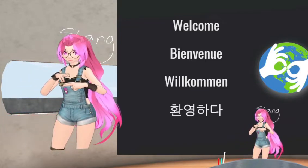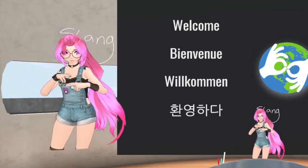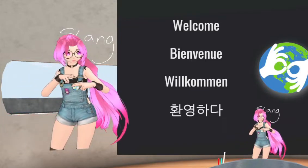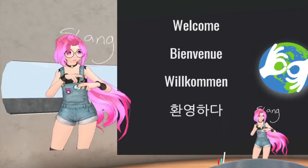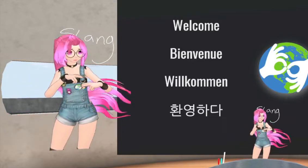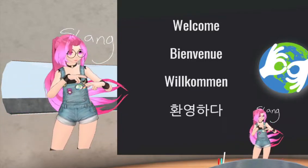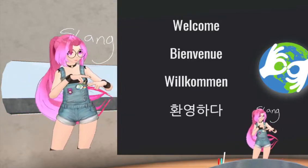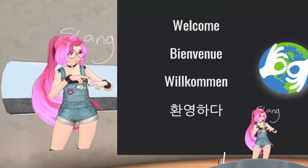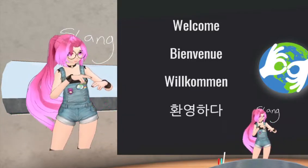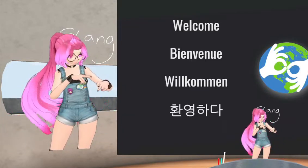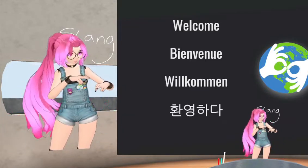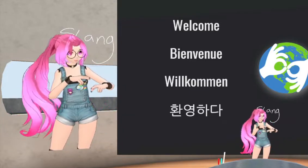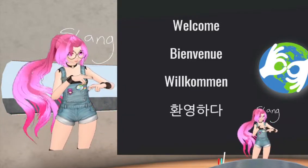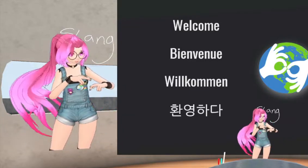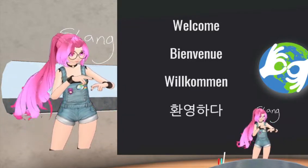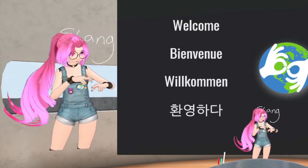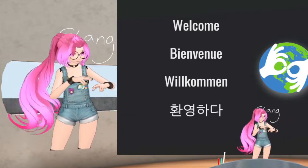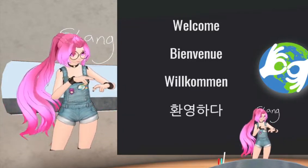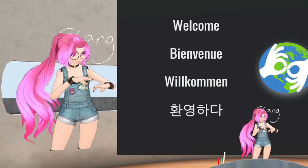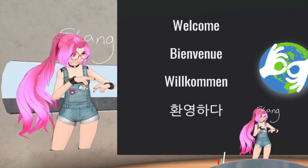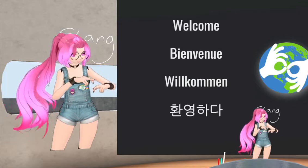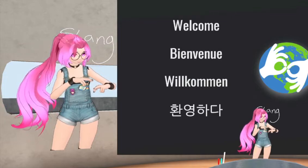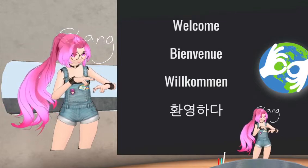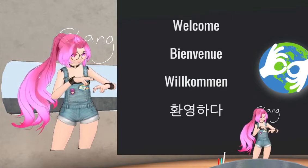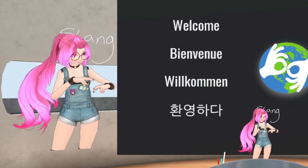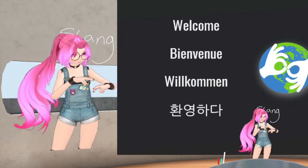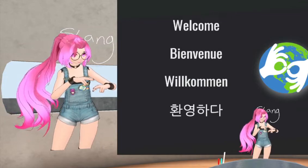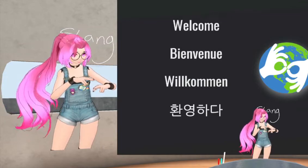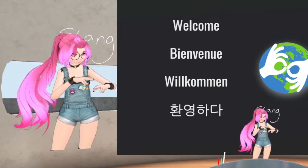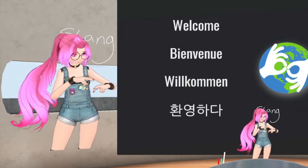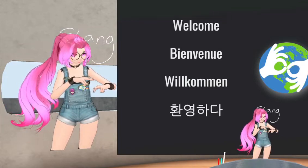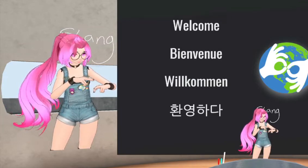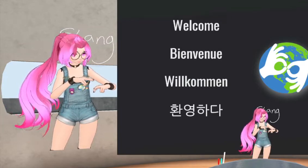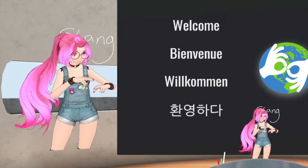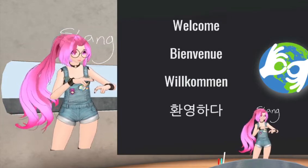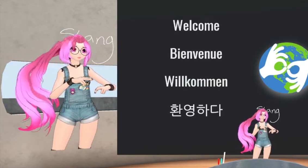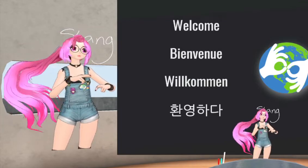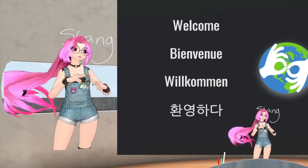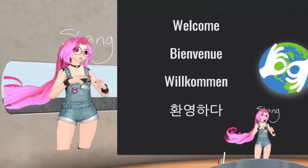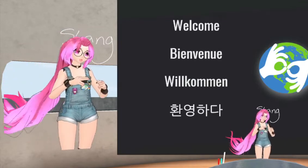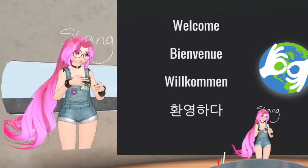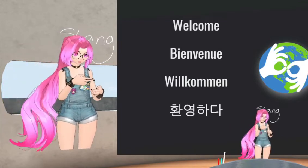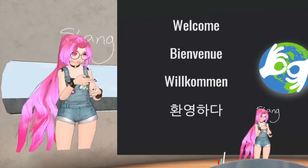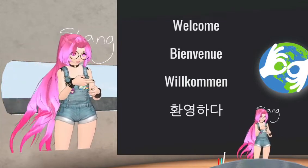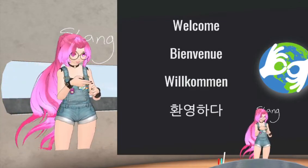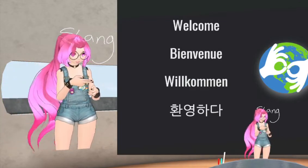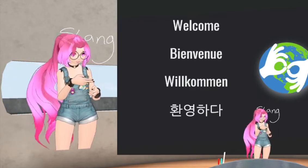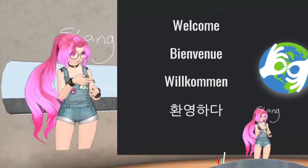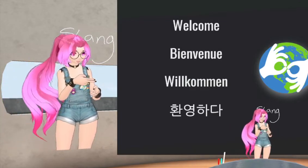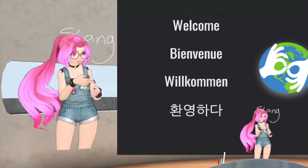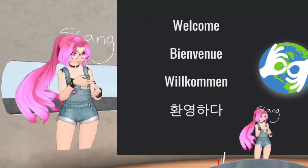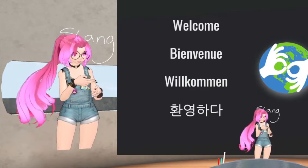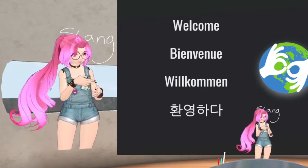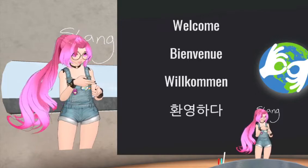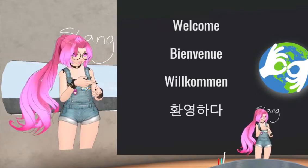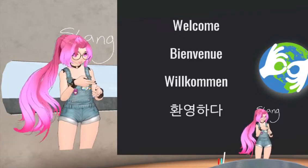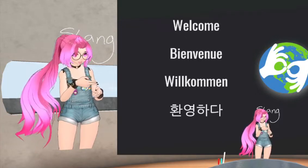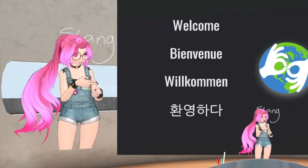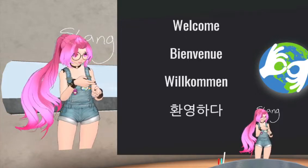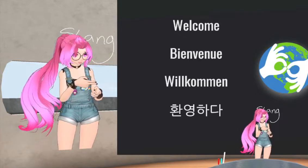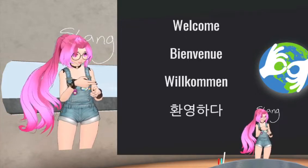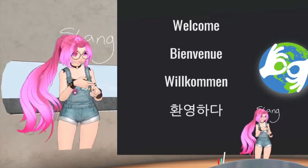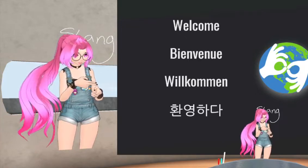went fully online, and everyone was still hugging and tapping on shoulders, and about half the people got COVID. So that was a